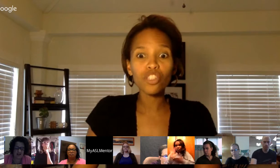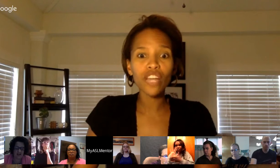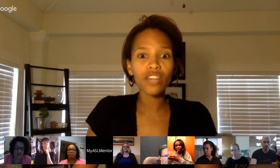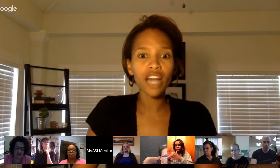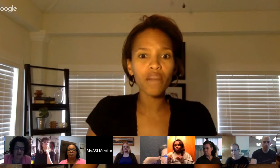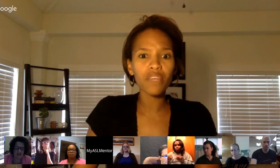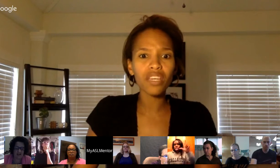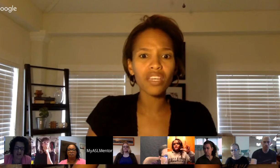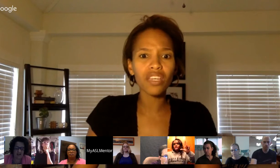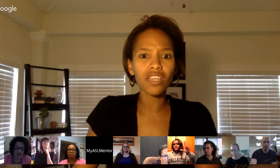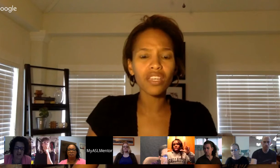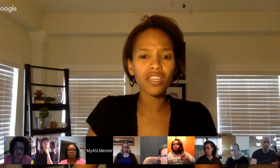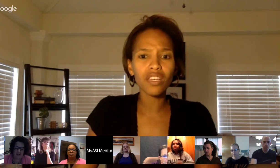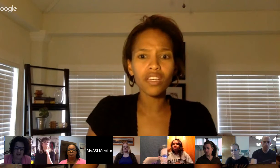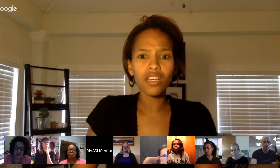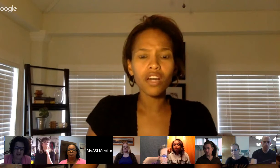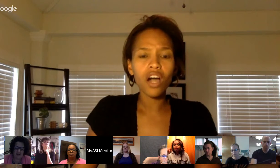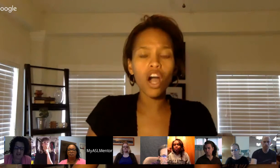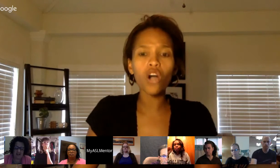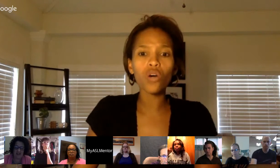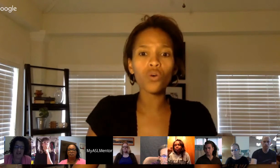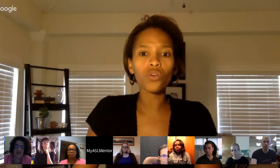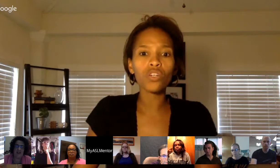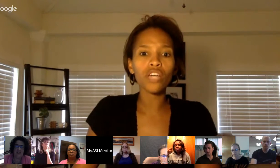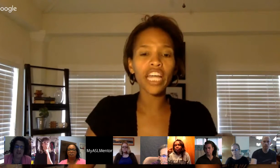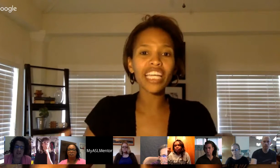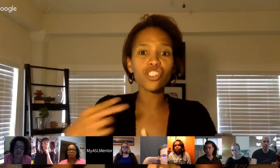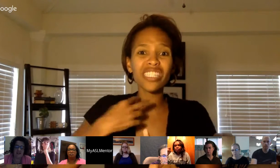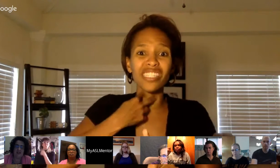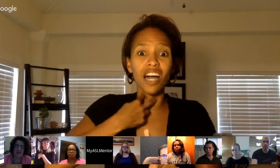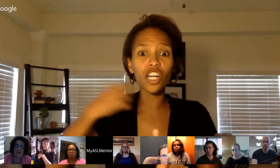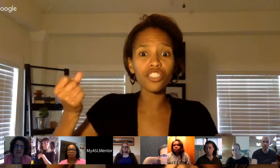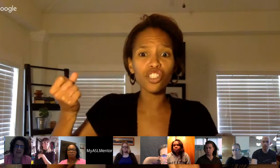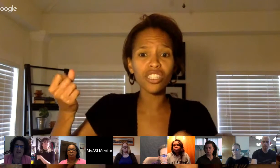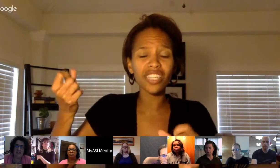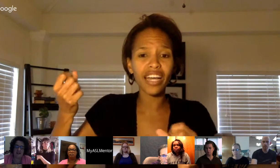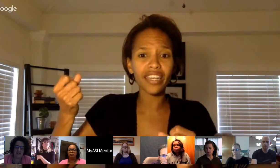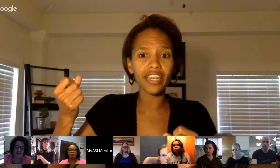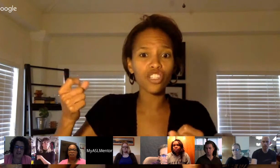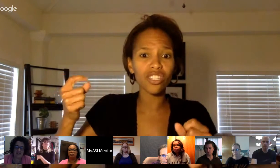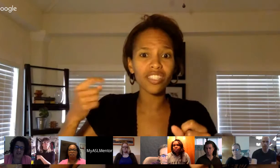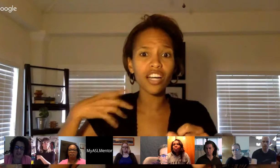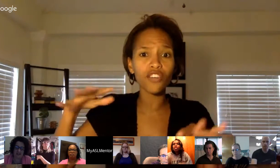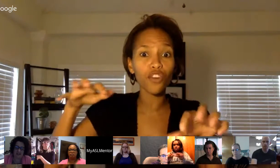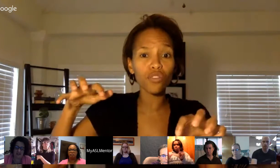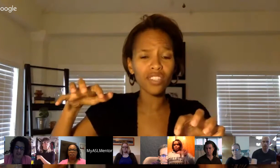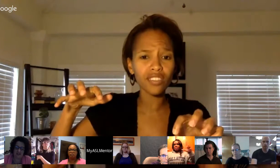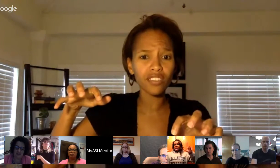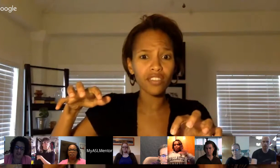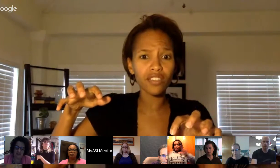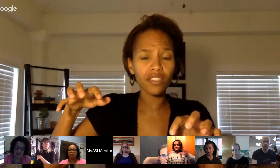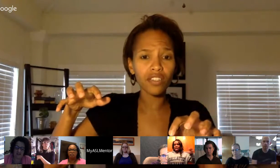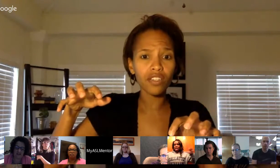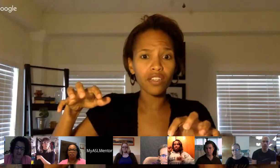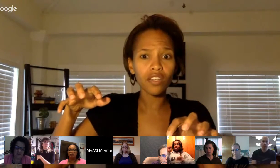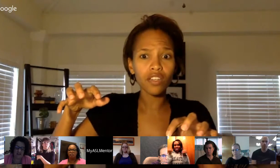You see Michelle, not me? Oh, is she stuck or is she signing? Is she stuck, frozen?